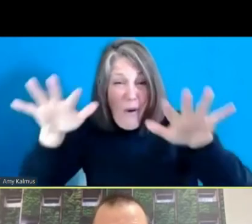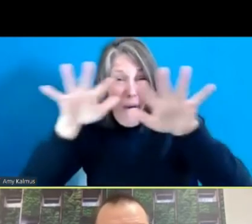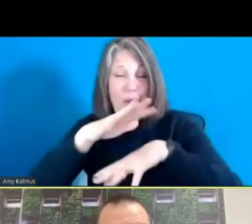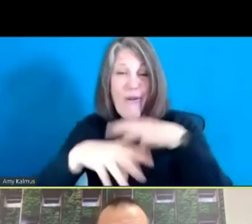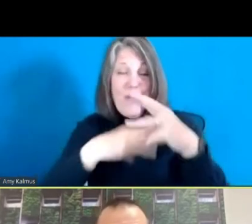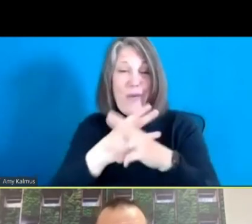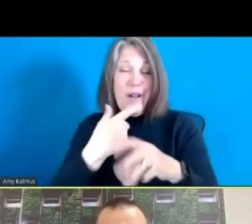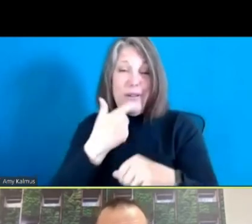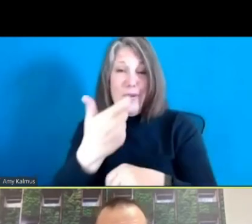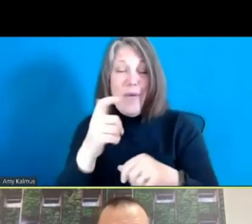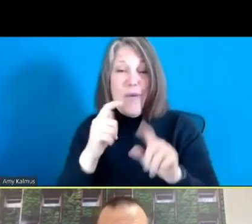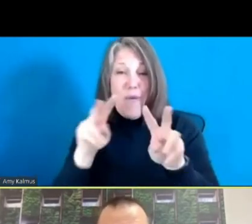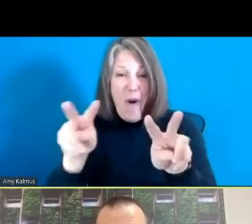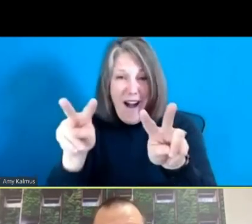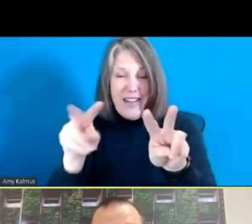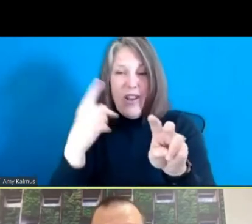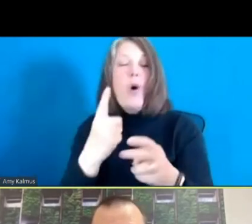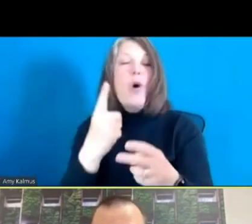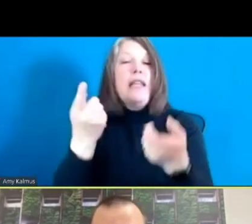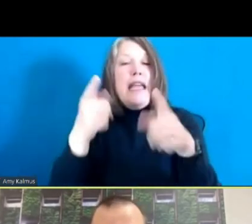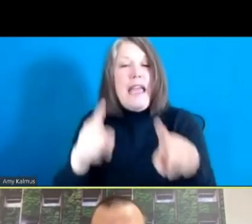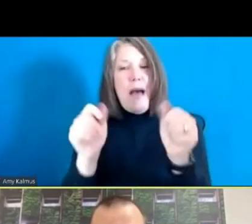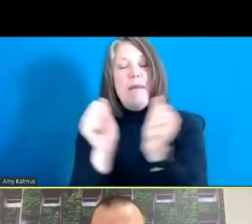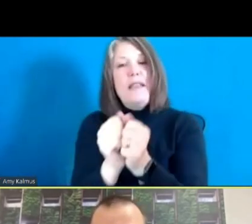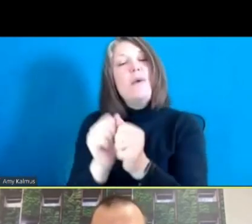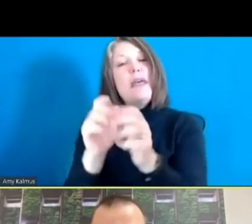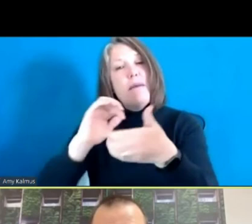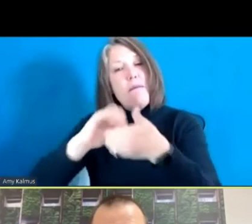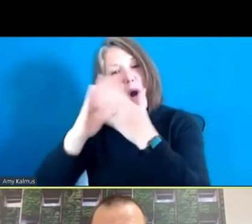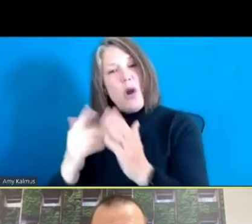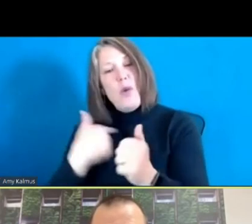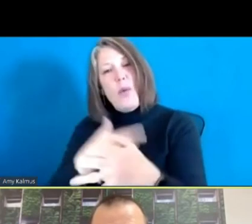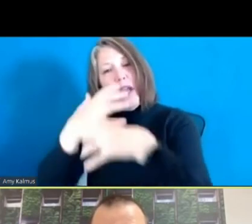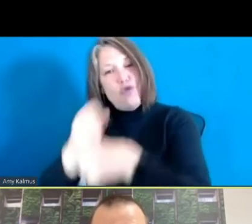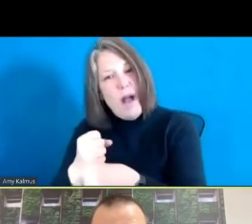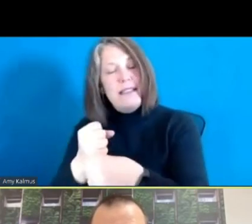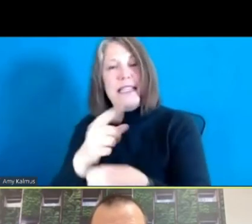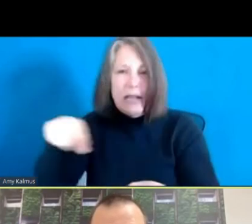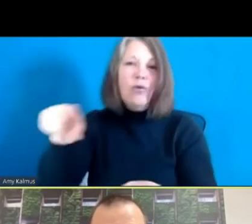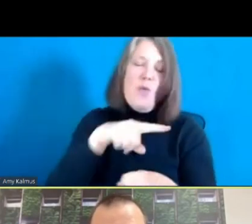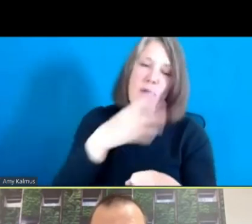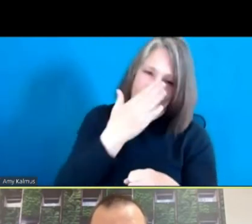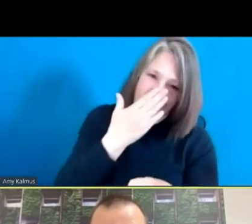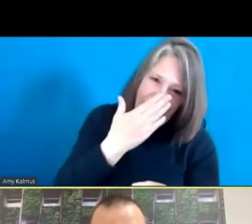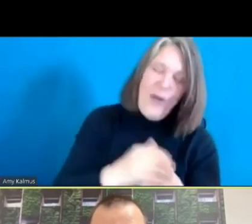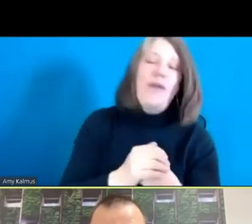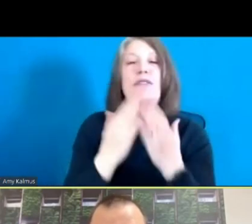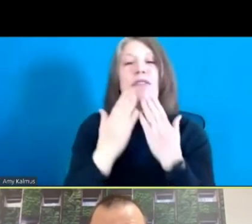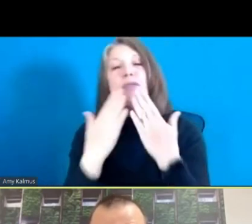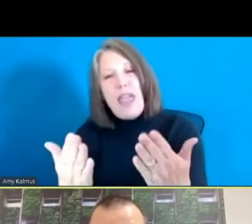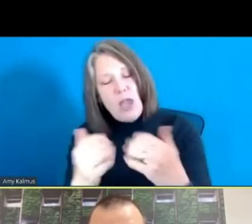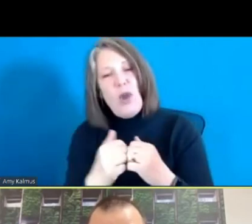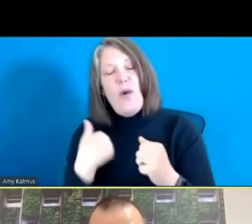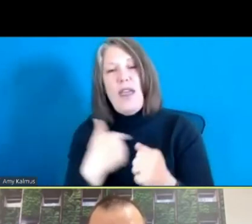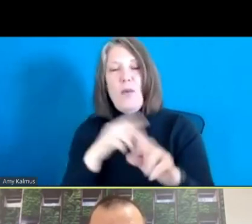in, only happens with trusted partners such as you. So really, all we can say is a big warm thank you, and we